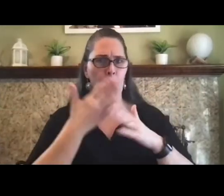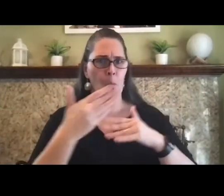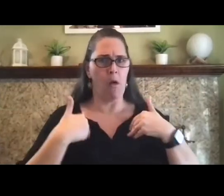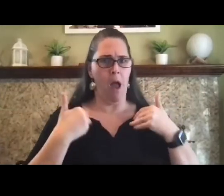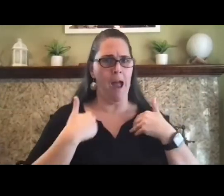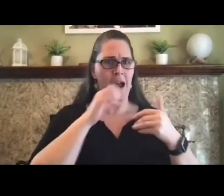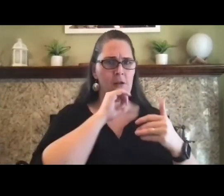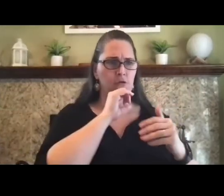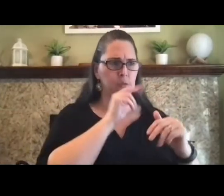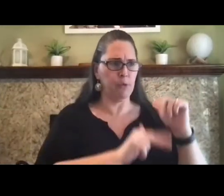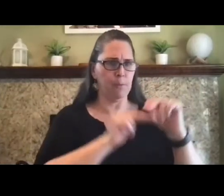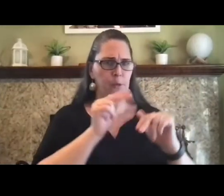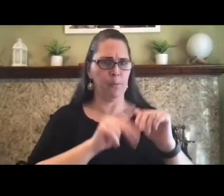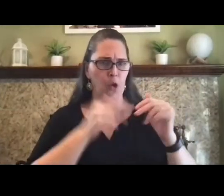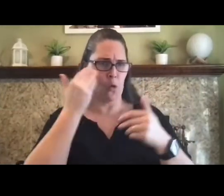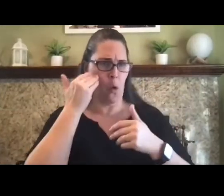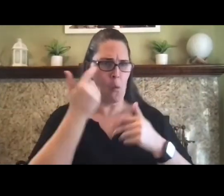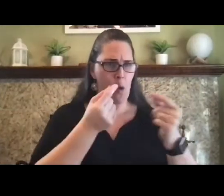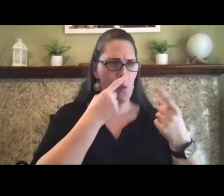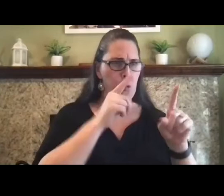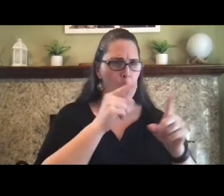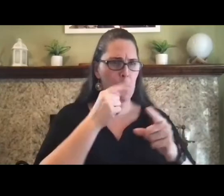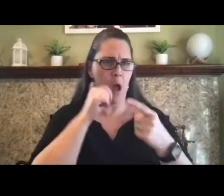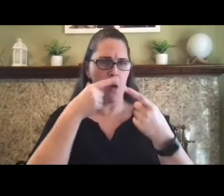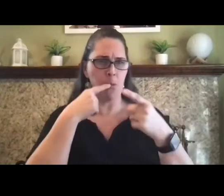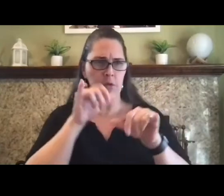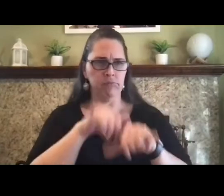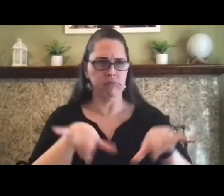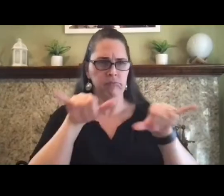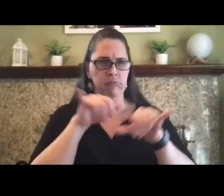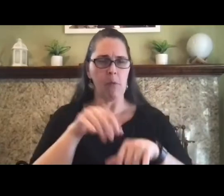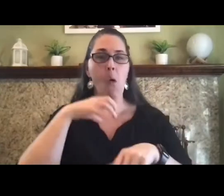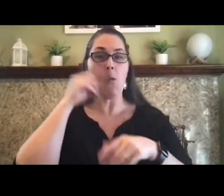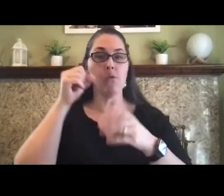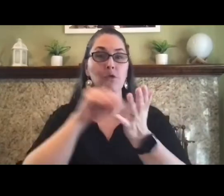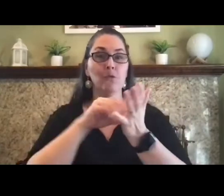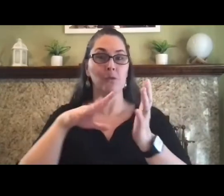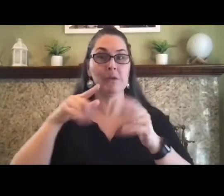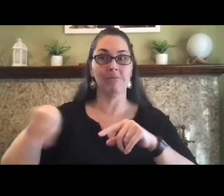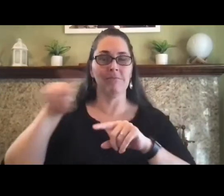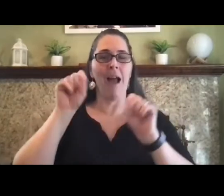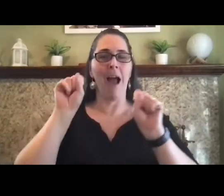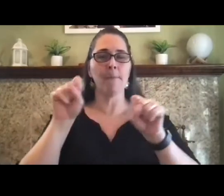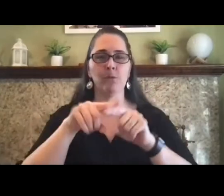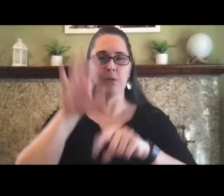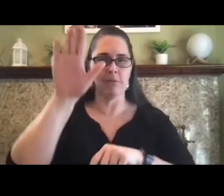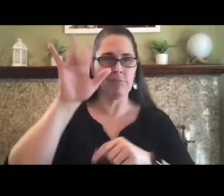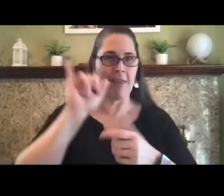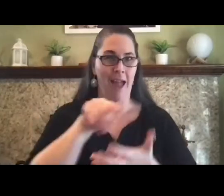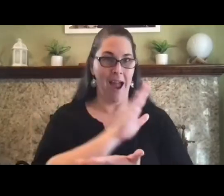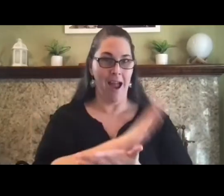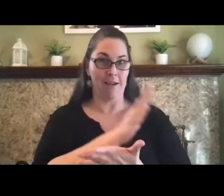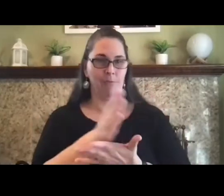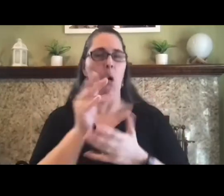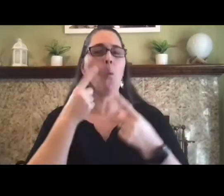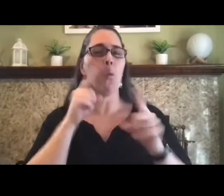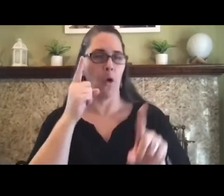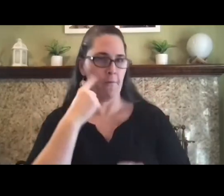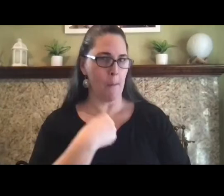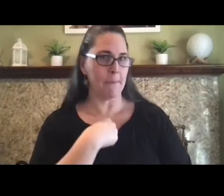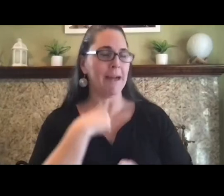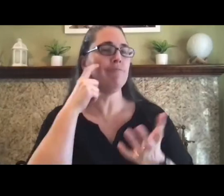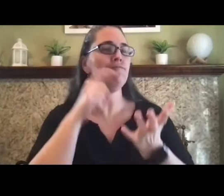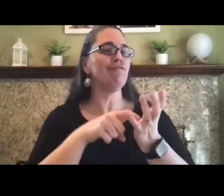For older students, from a young age, they'd already built skills and learned which tools works for them and which skills they've built